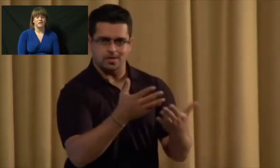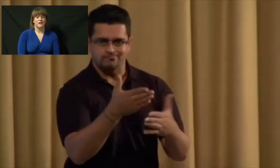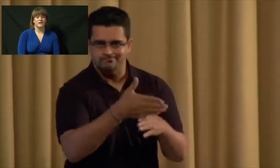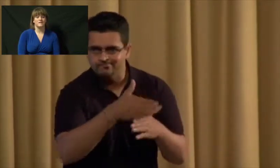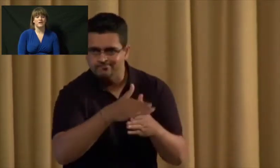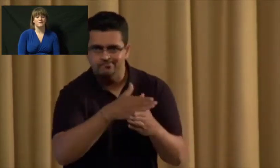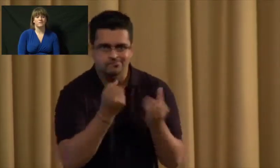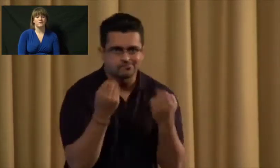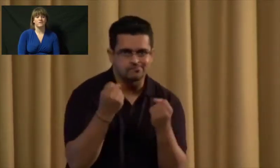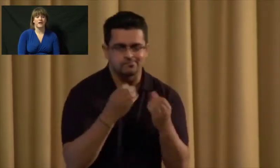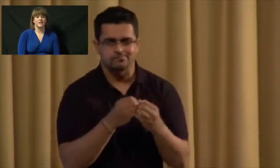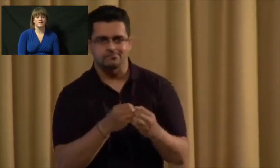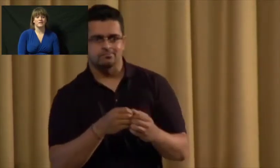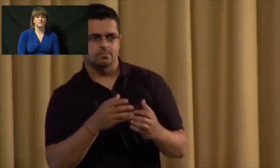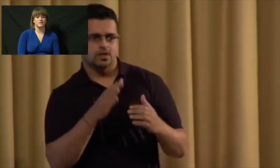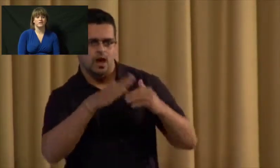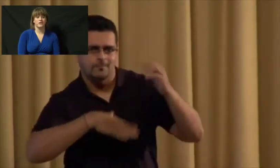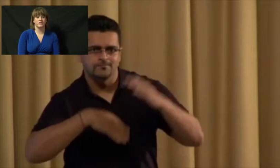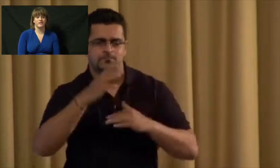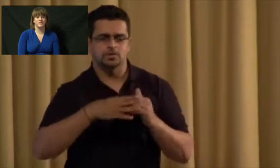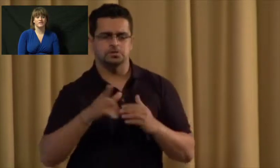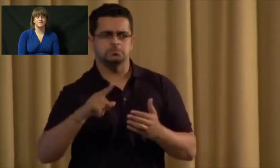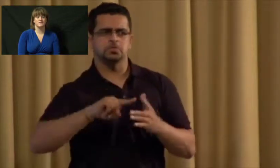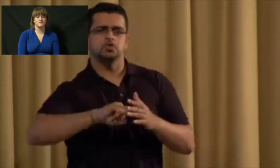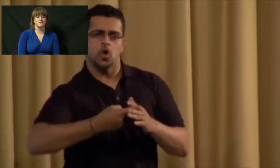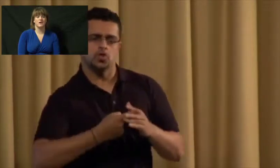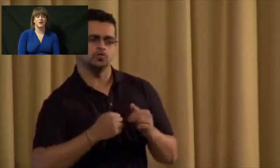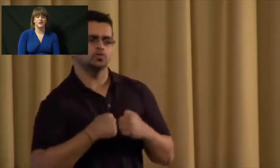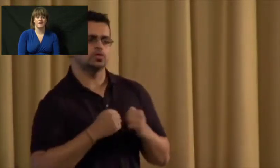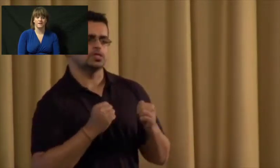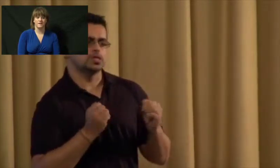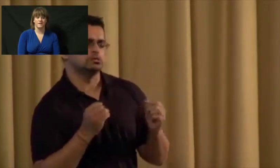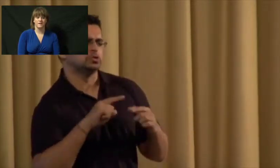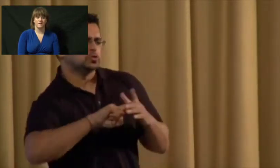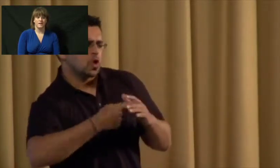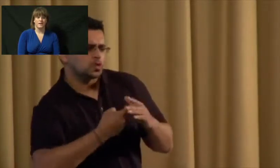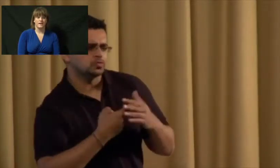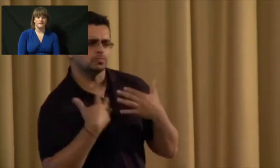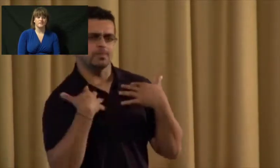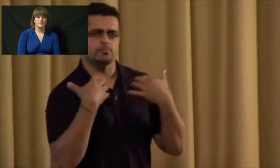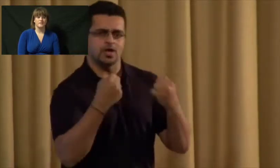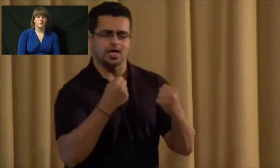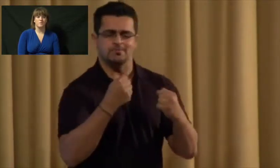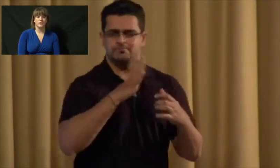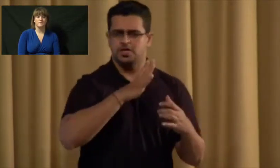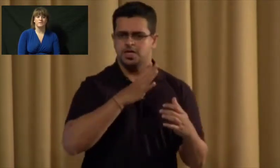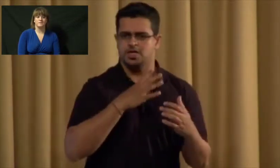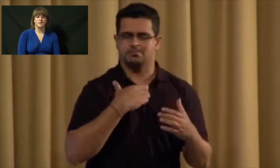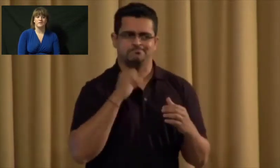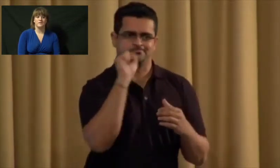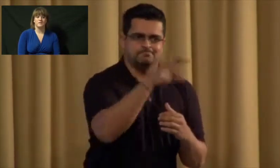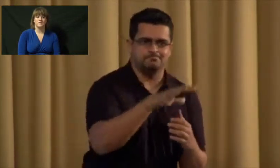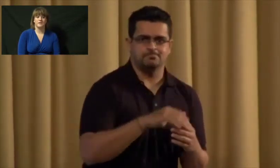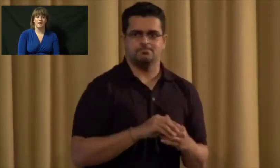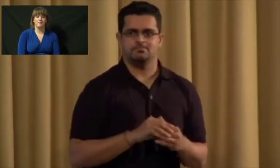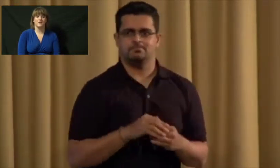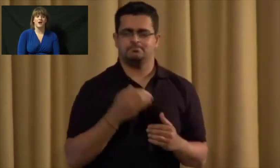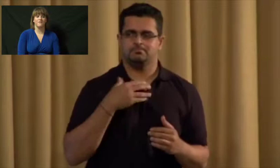He saw other people interacting, sharing their experiences, talking, and he started to open up a little bit, became more confident